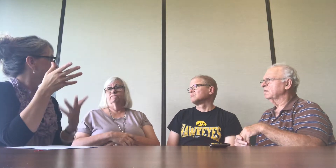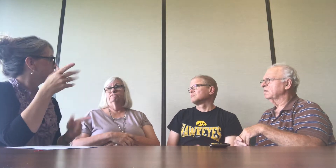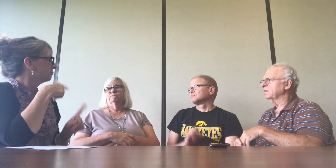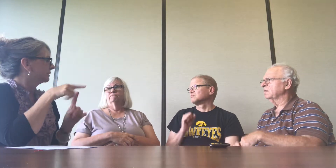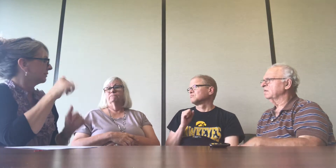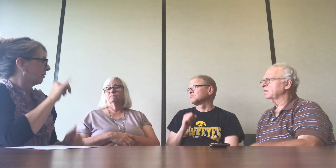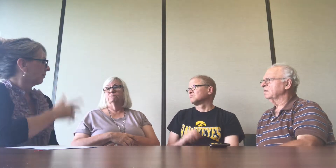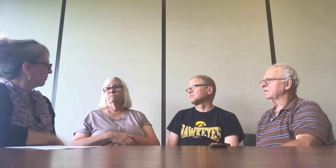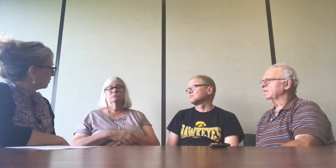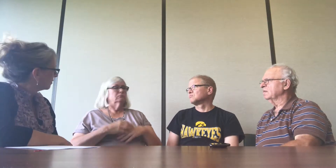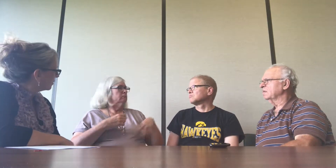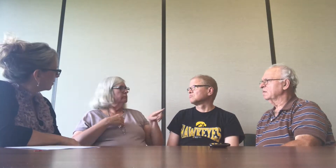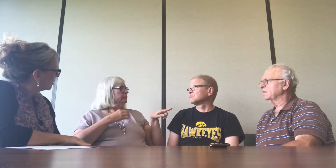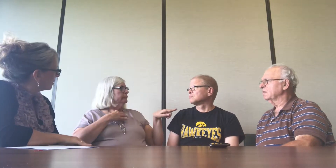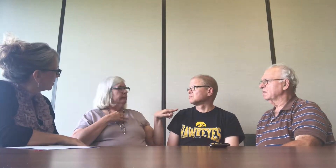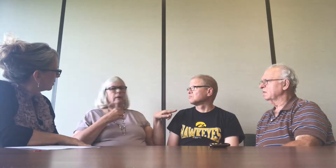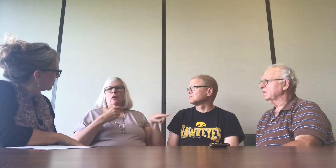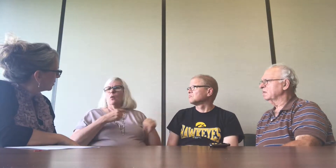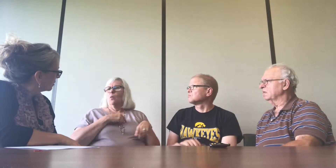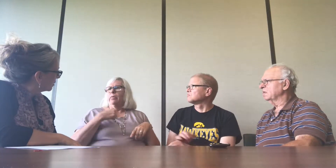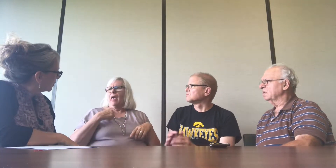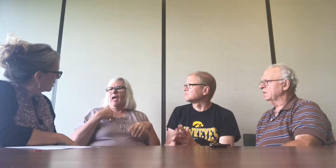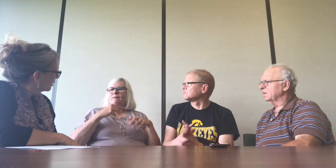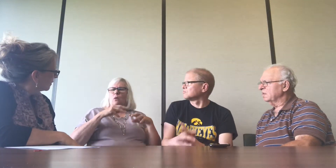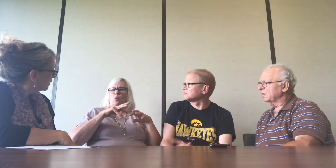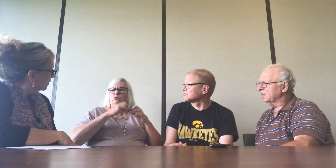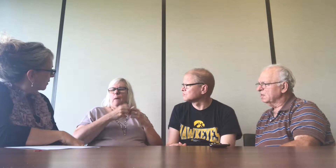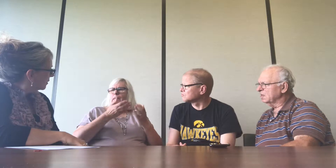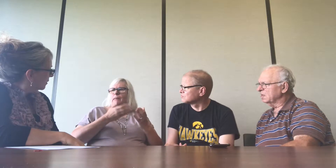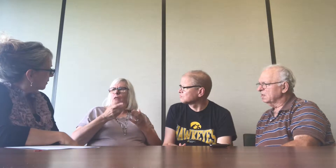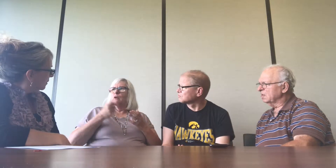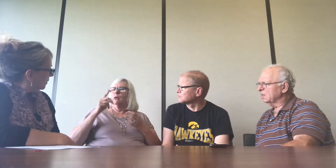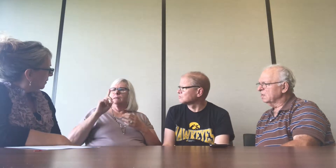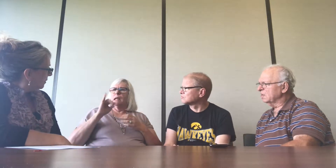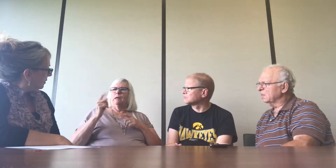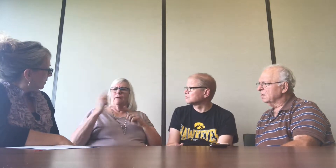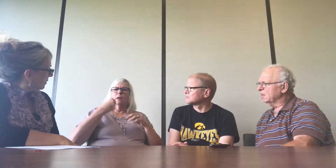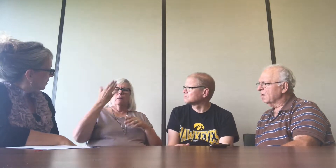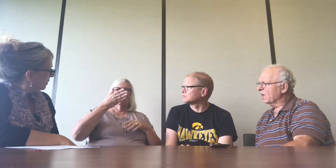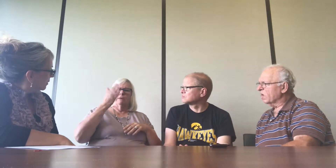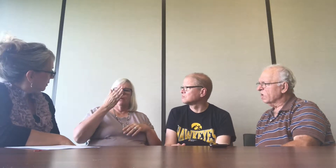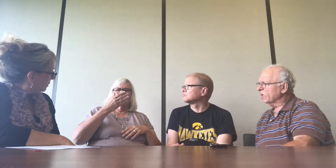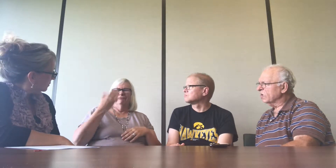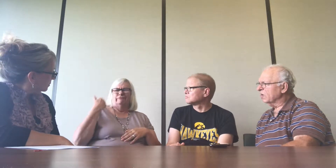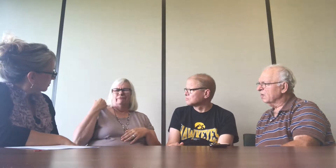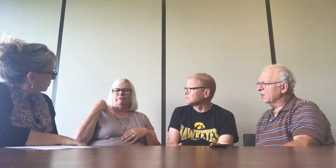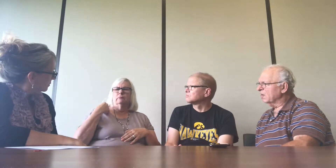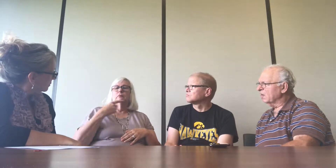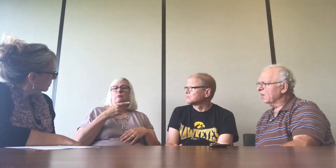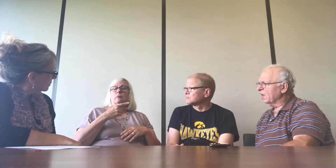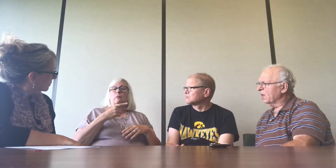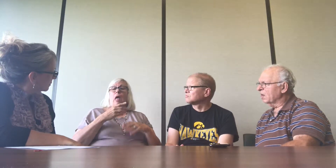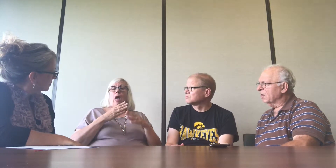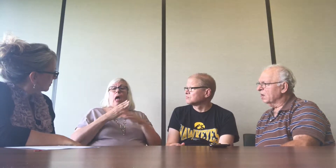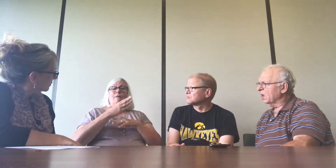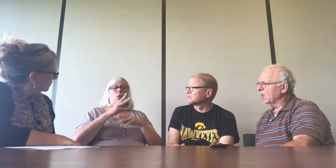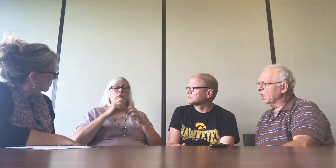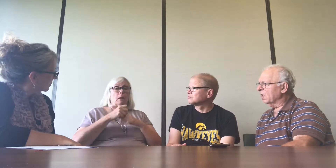but those 10 were elder abuse, and we can't ignore them. They're really important. Shirley, I know DIA